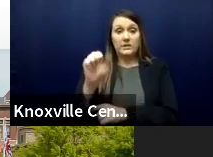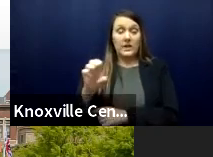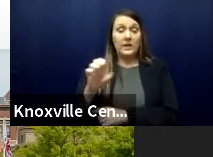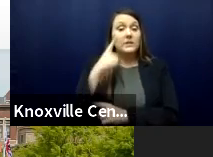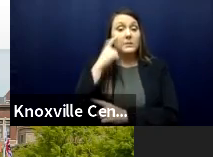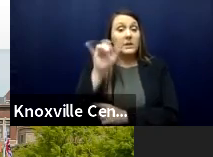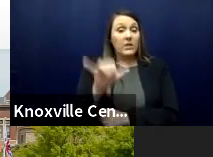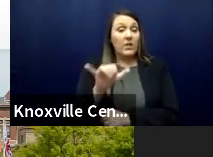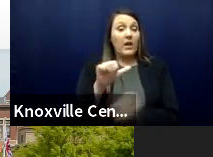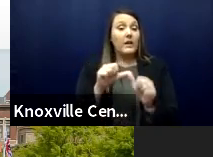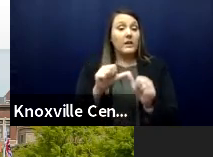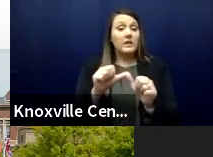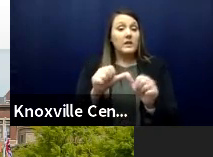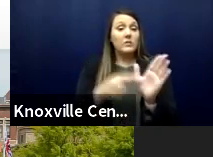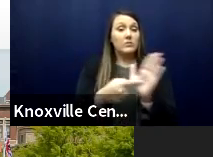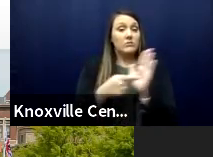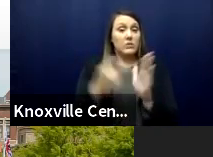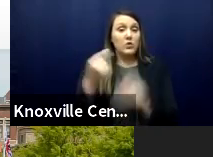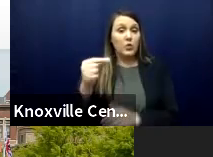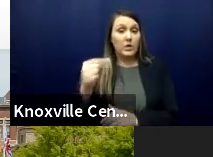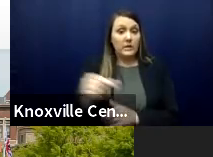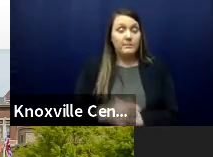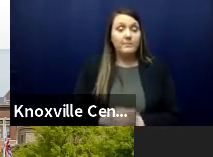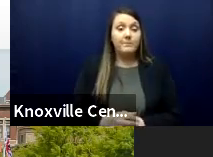benchmark continues to be represented as green.